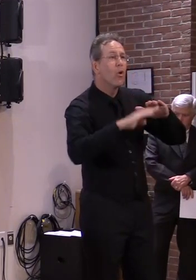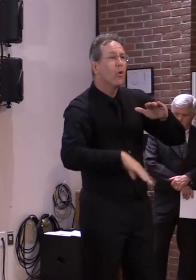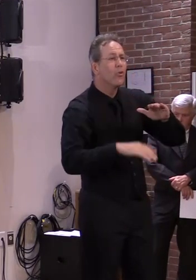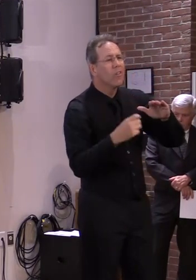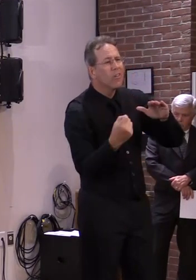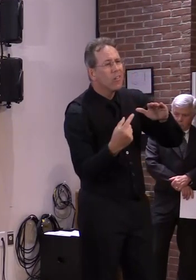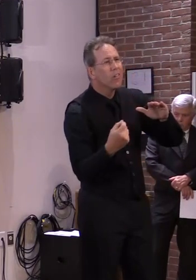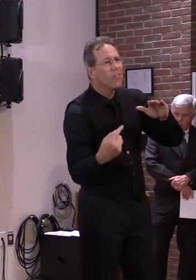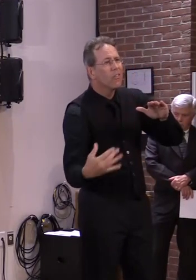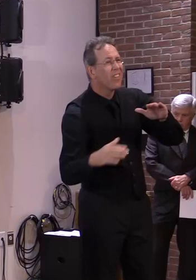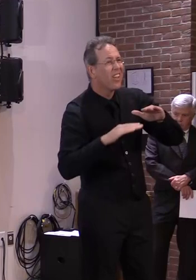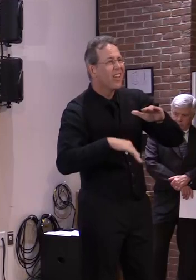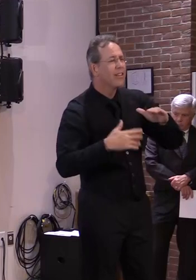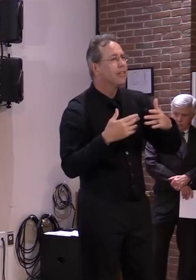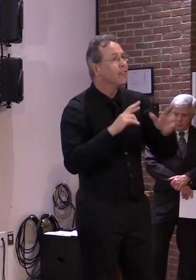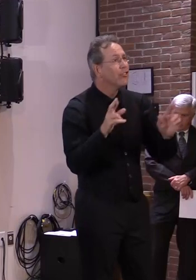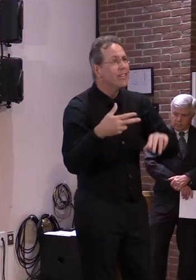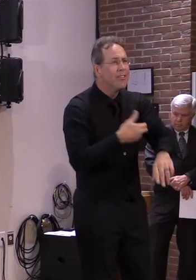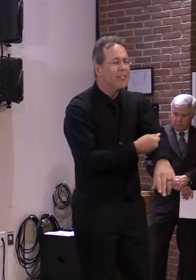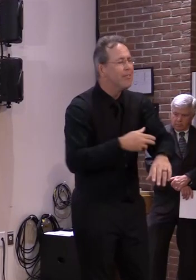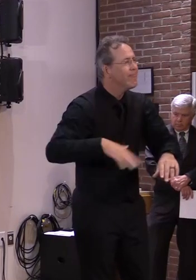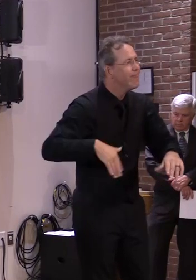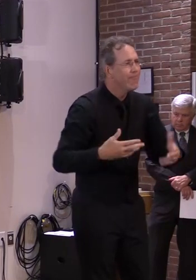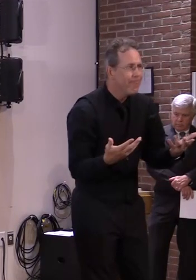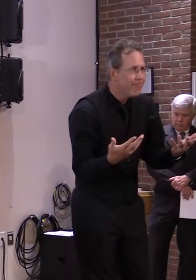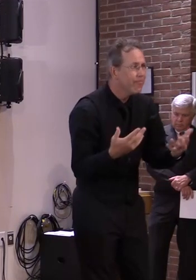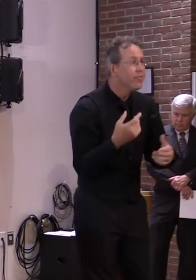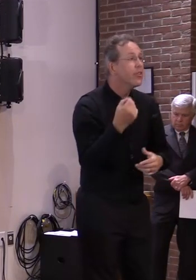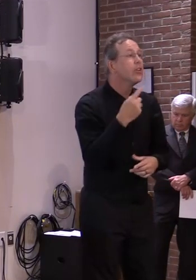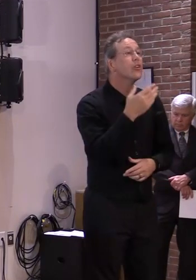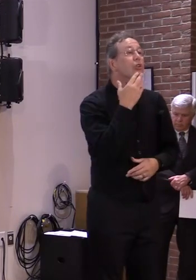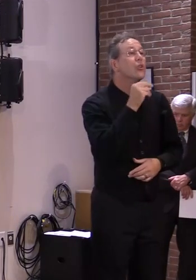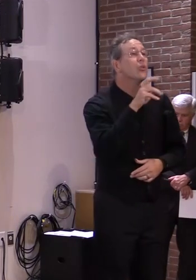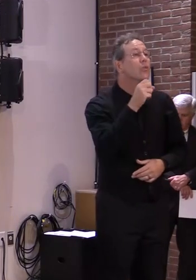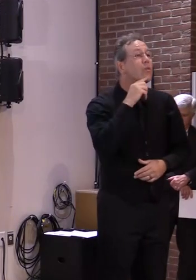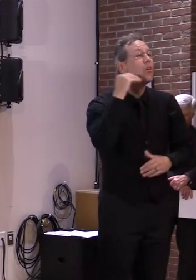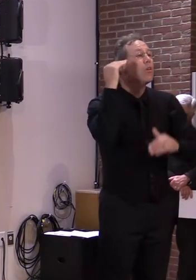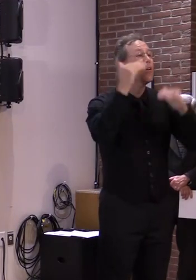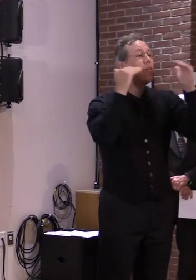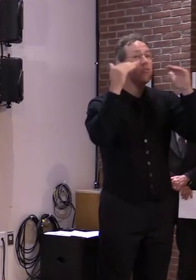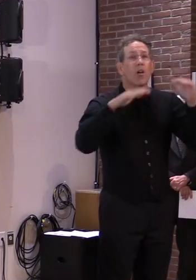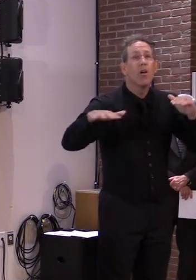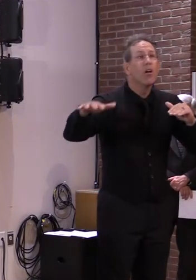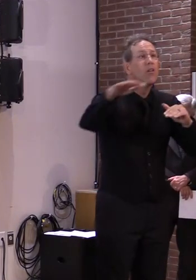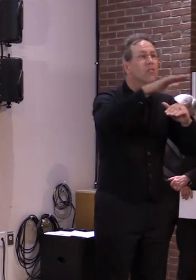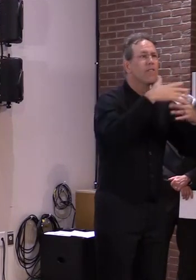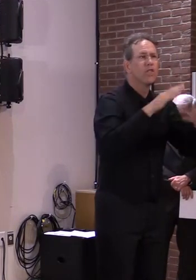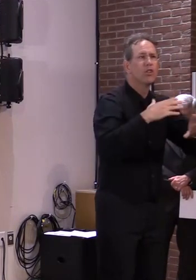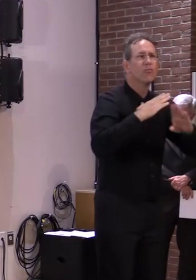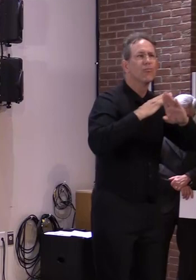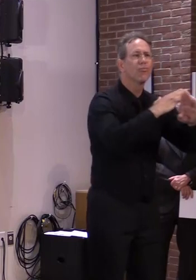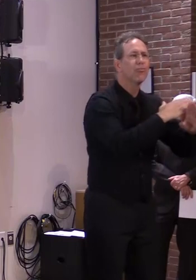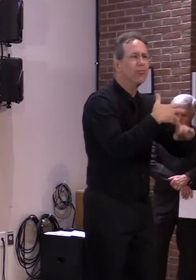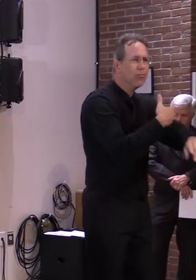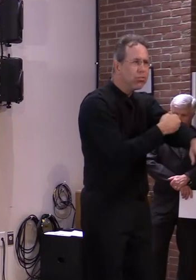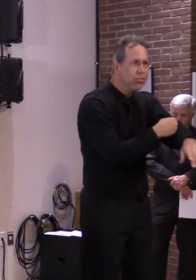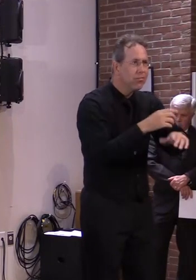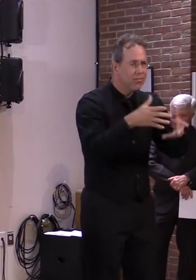it means they're more protected as well, because there's less virus and transmission in the